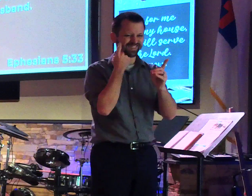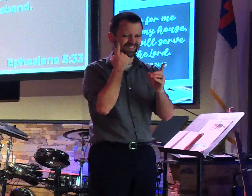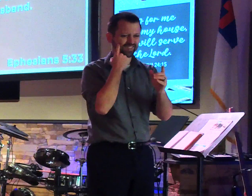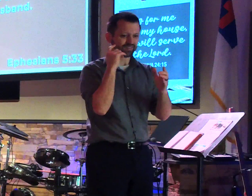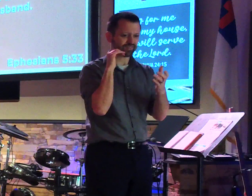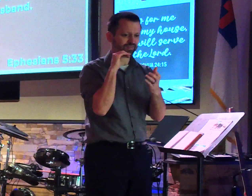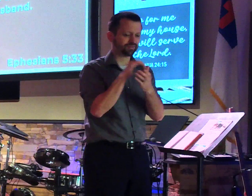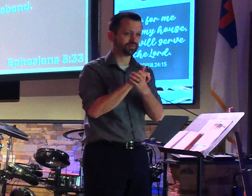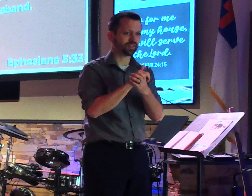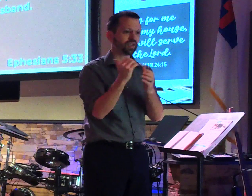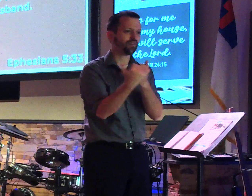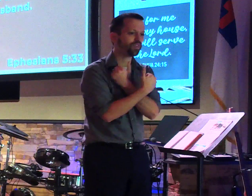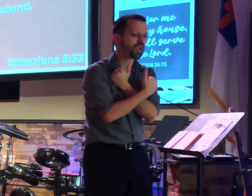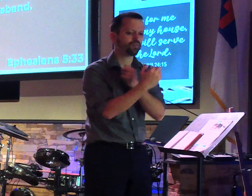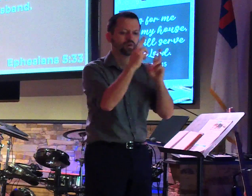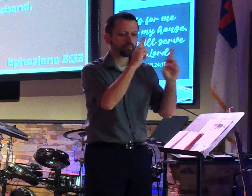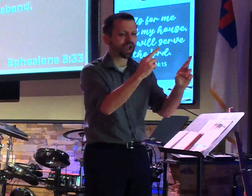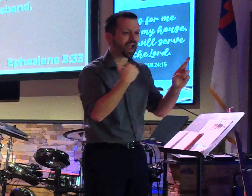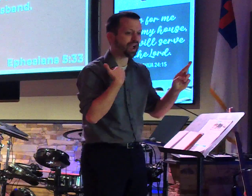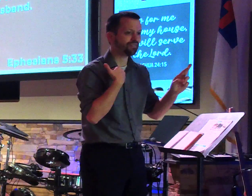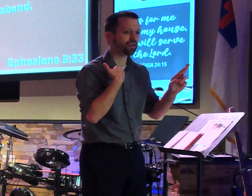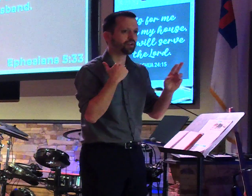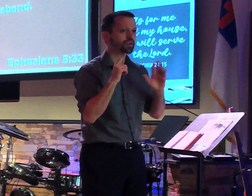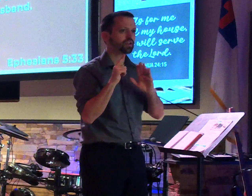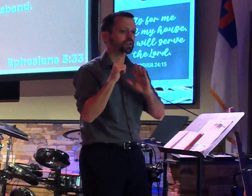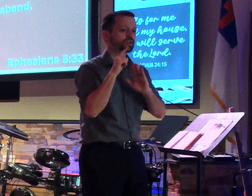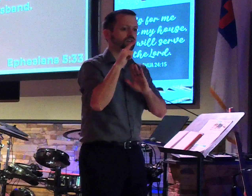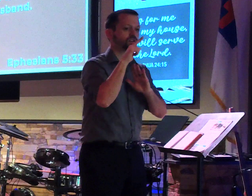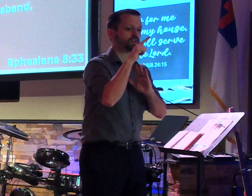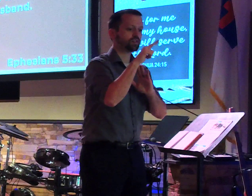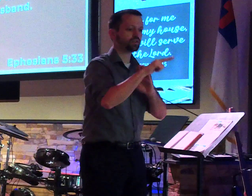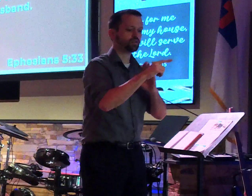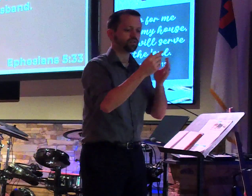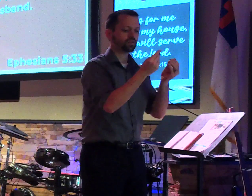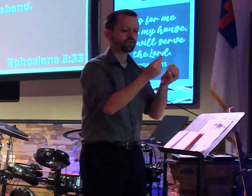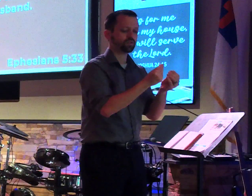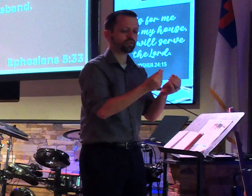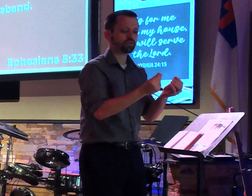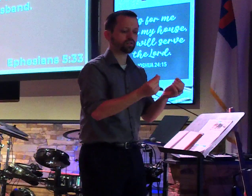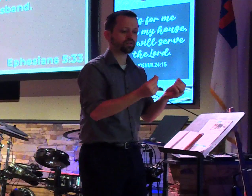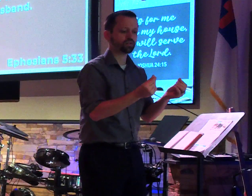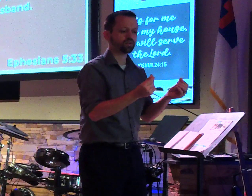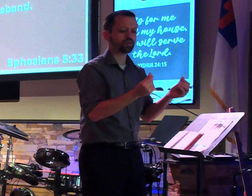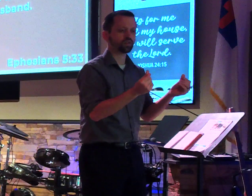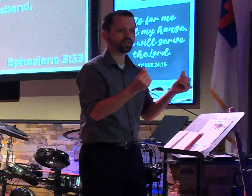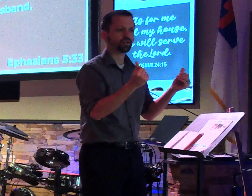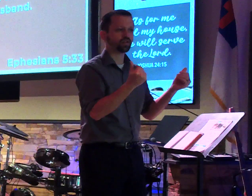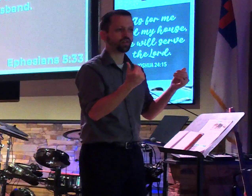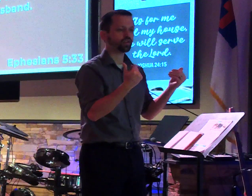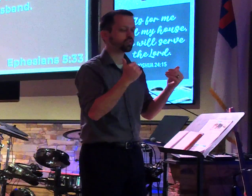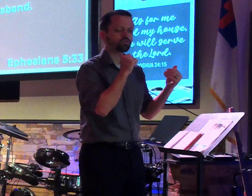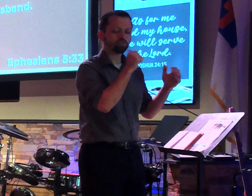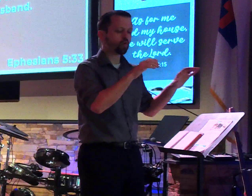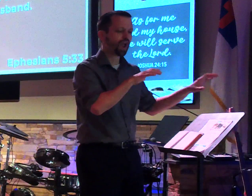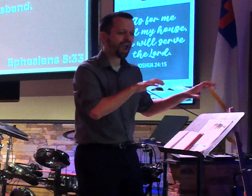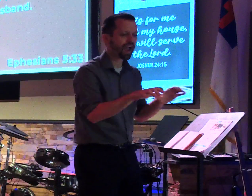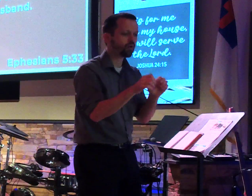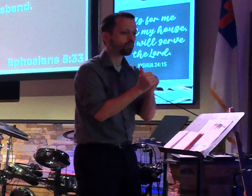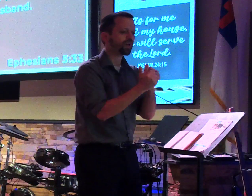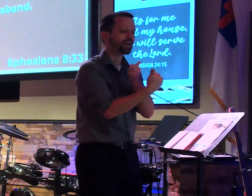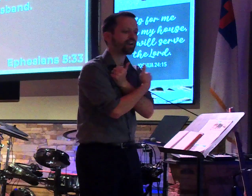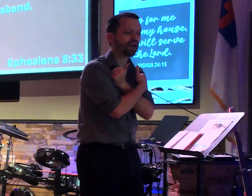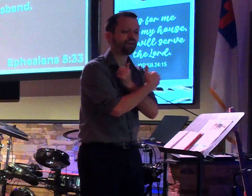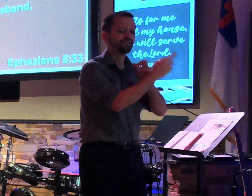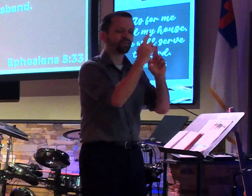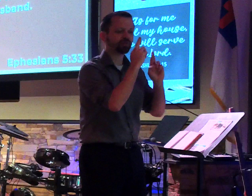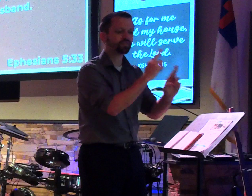and respect is there, and over time, that love and respect can go away. You don't treat each other with love and respect. And so you're not